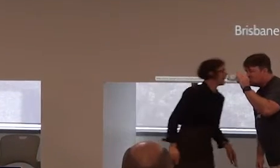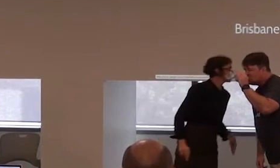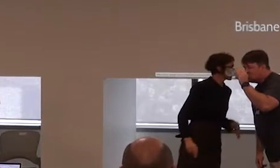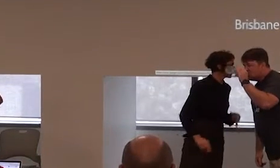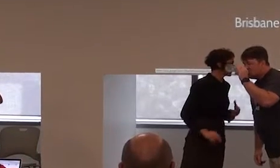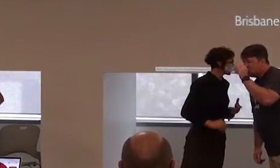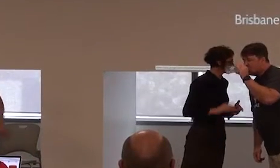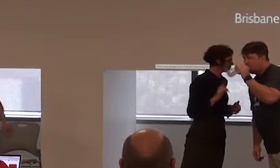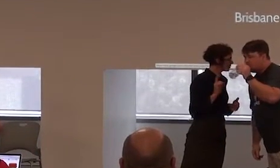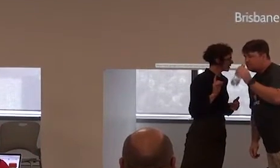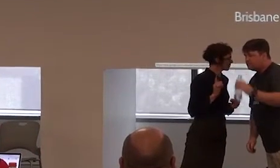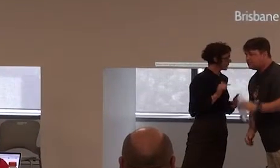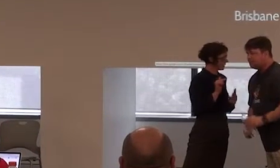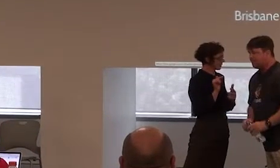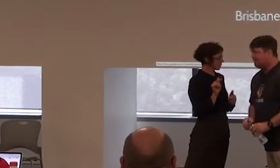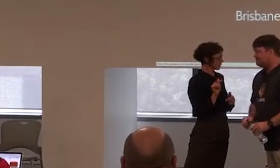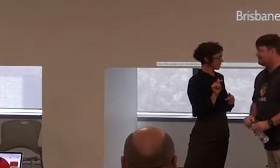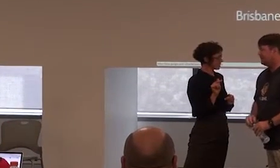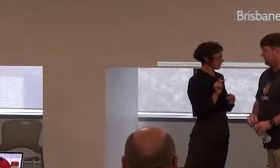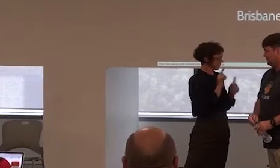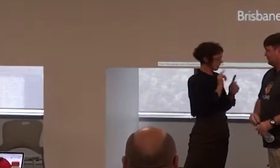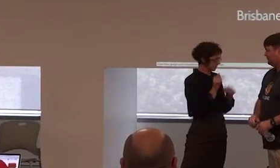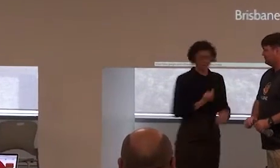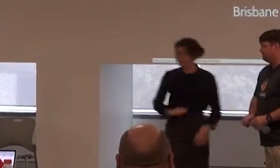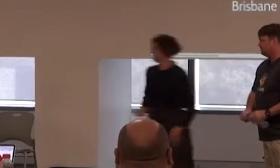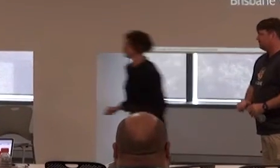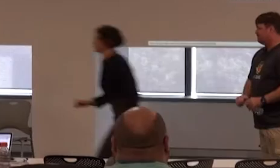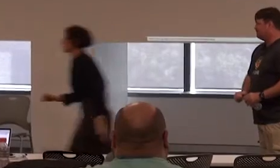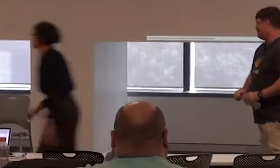If people are asking questions, would you mind repeating the question? Of course.